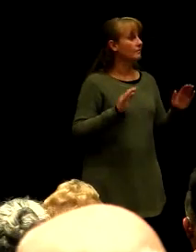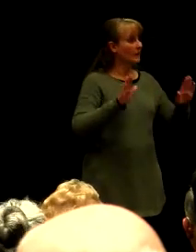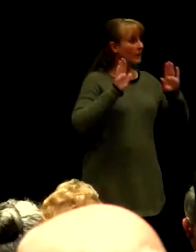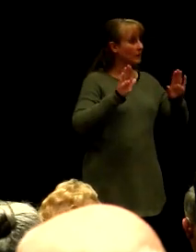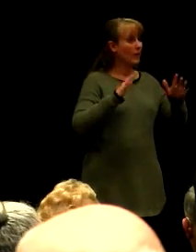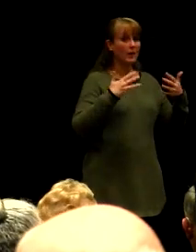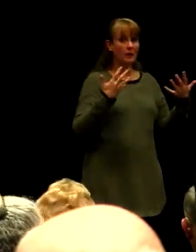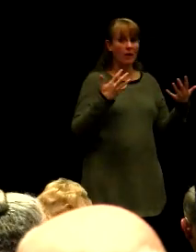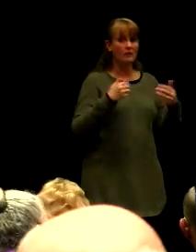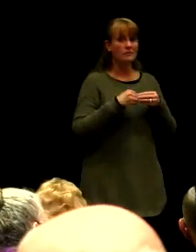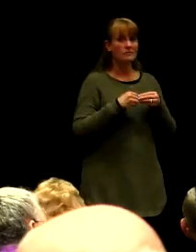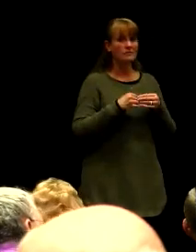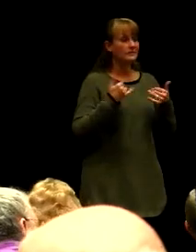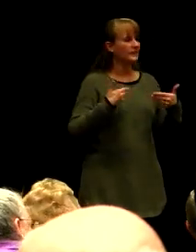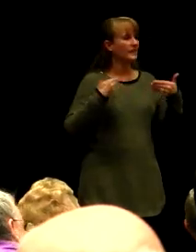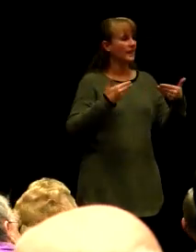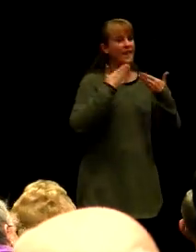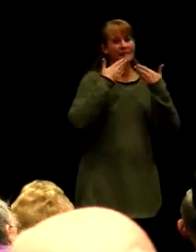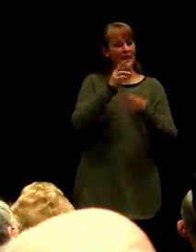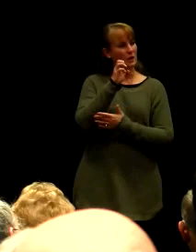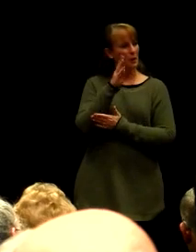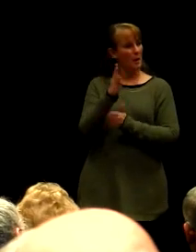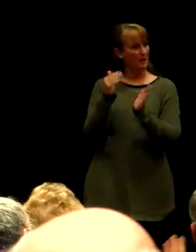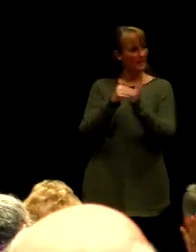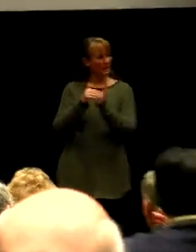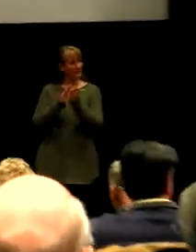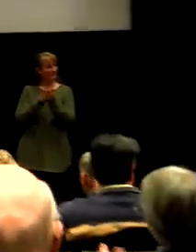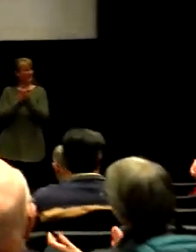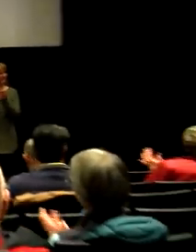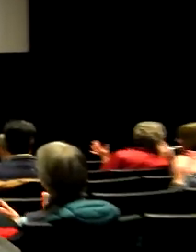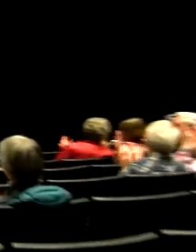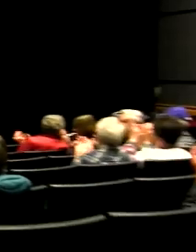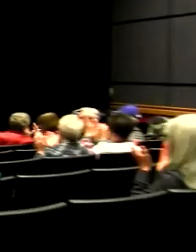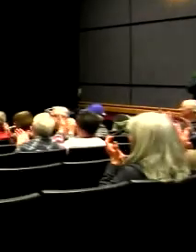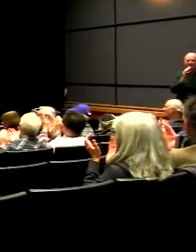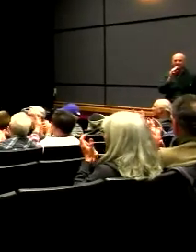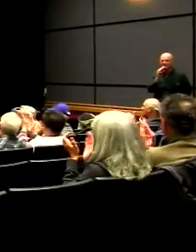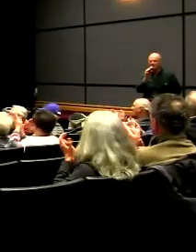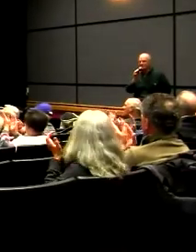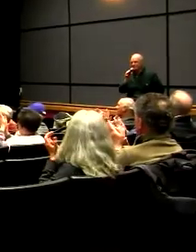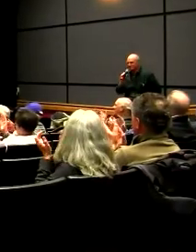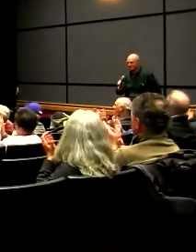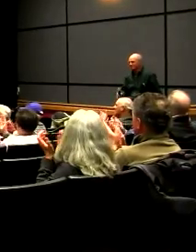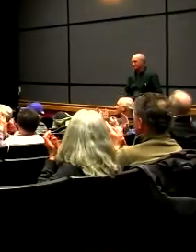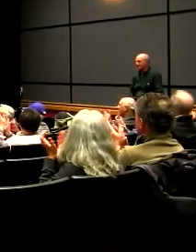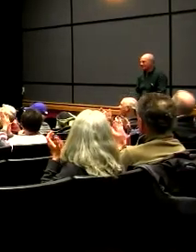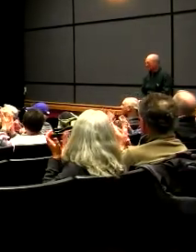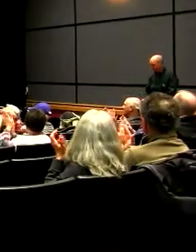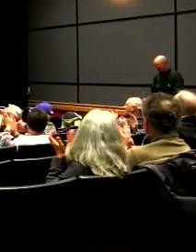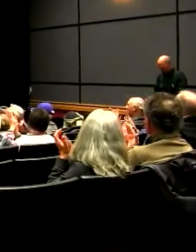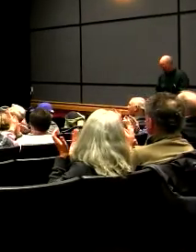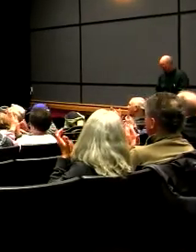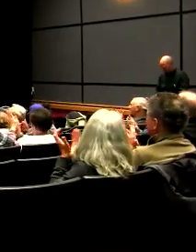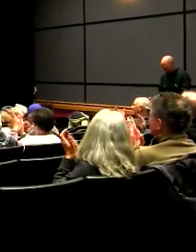Great. Well, let's thank Rob one more time, and I'll see you next week for our final lecture.